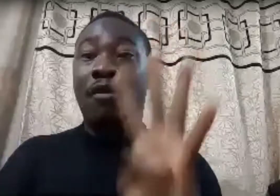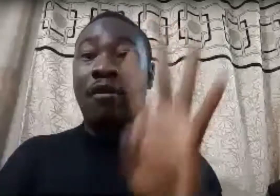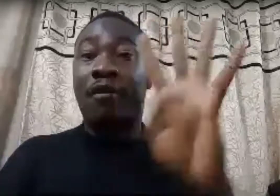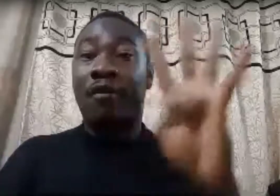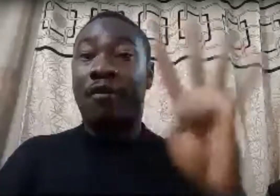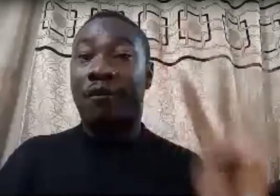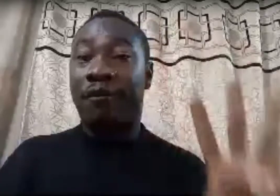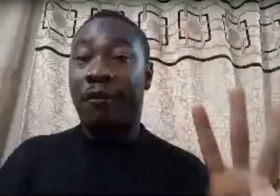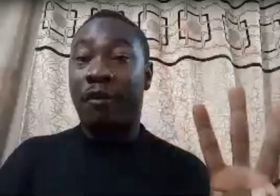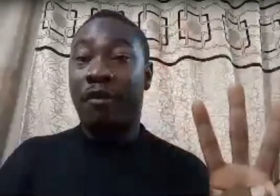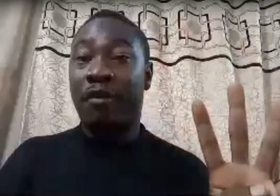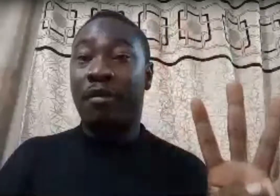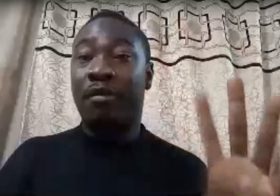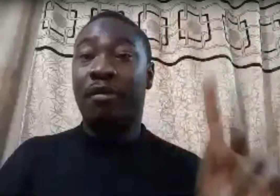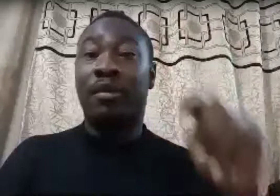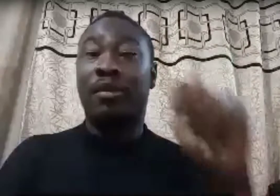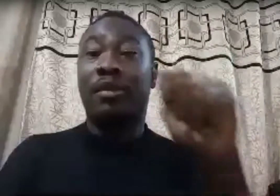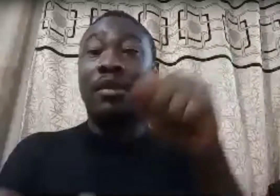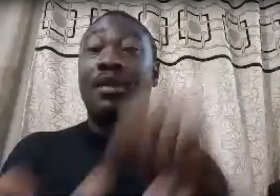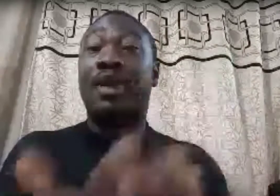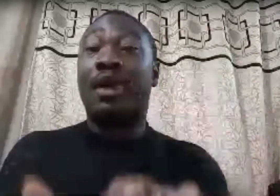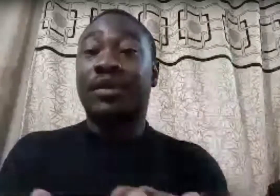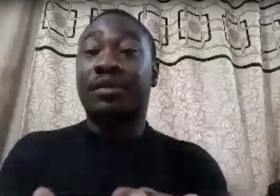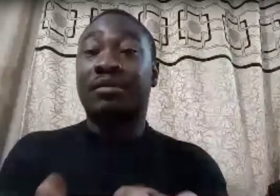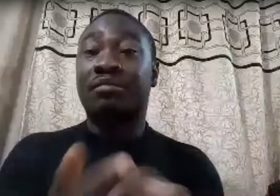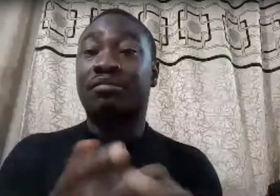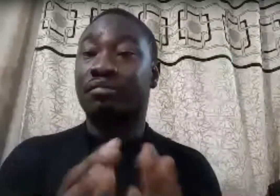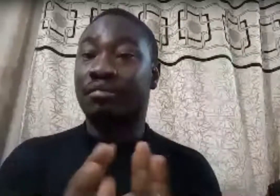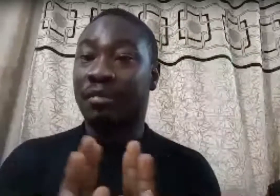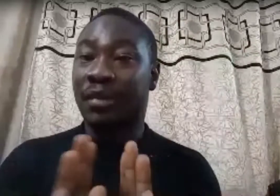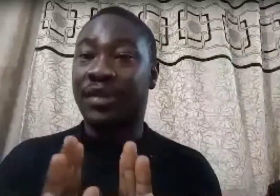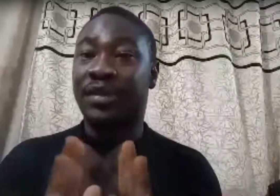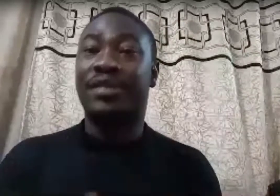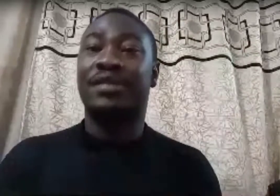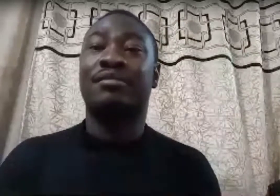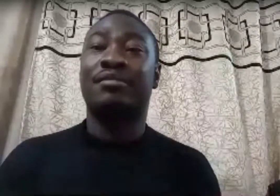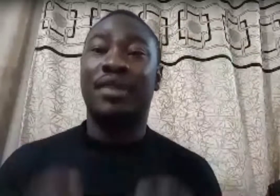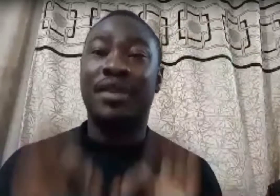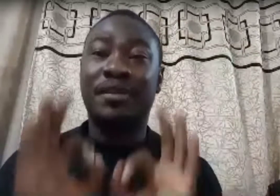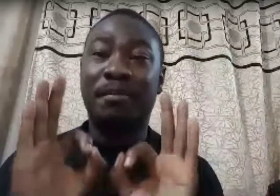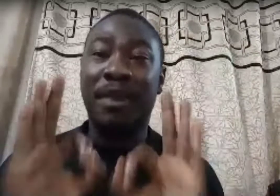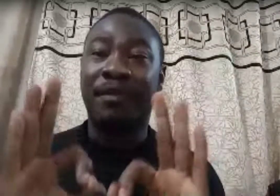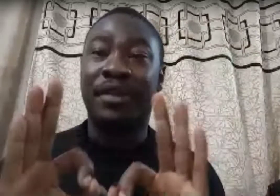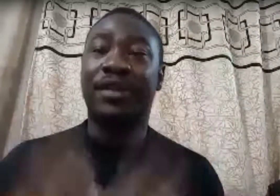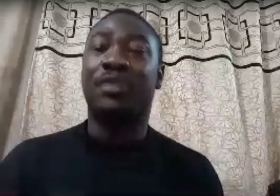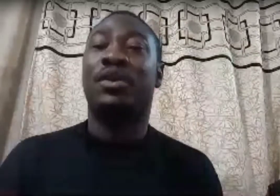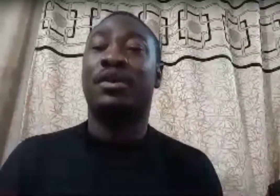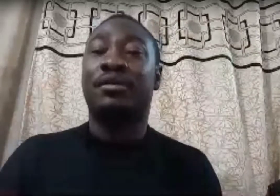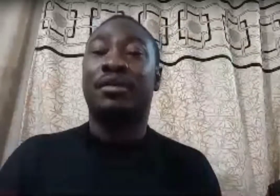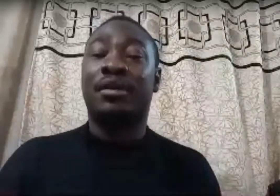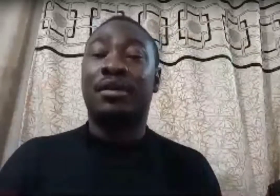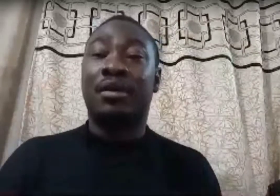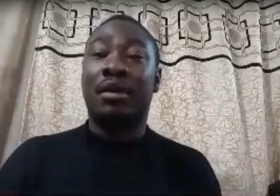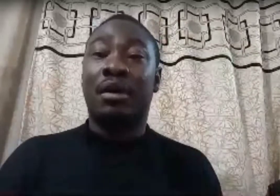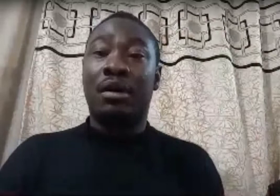144,000. That's it. It's perfect that way. Okay. How then do we